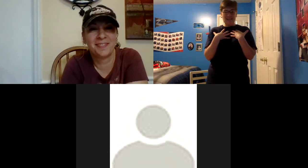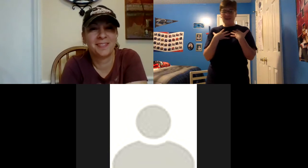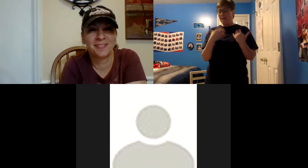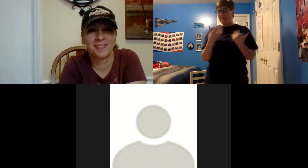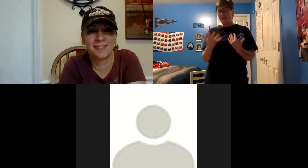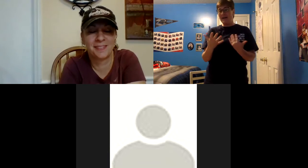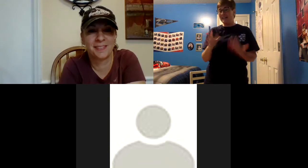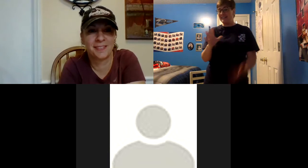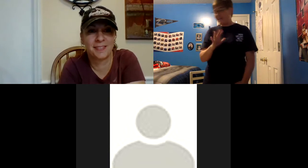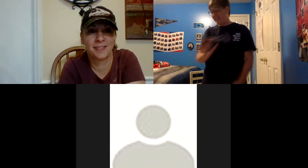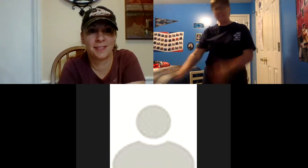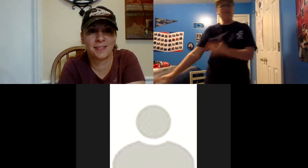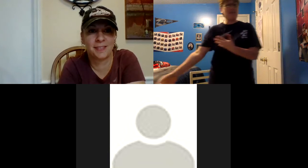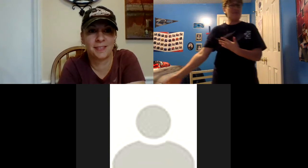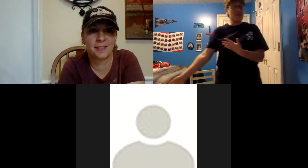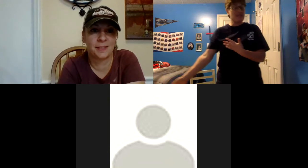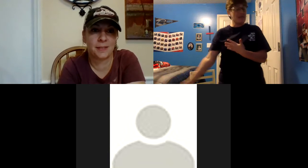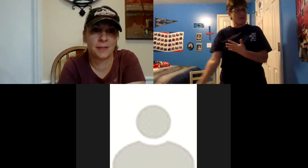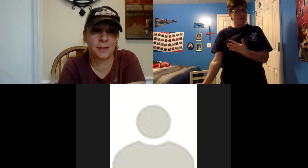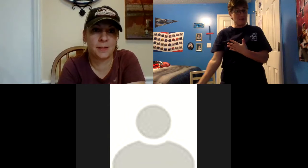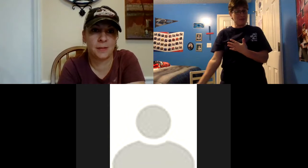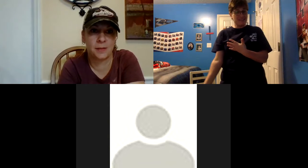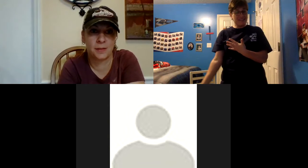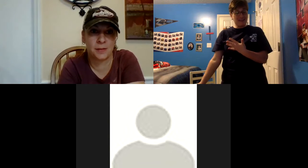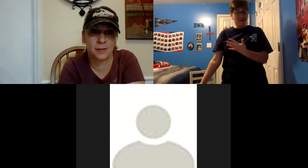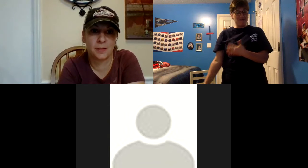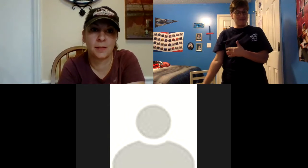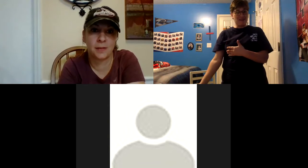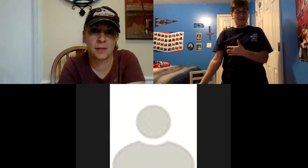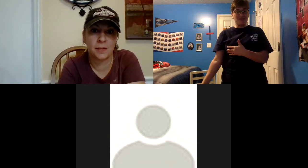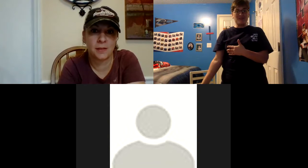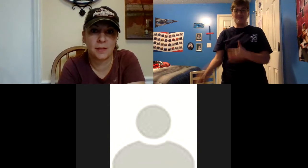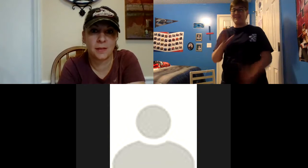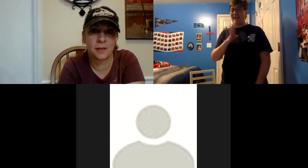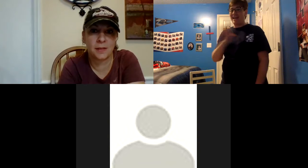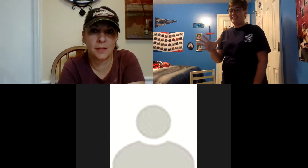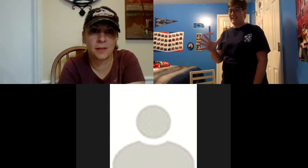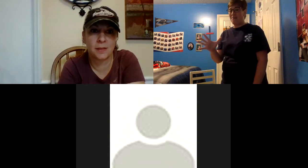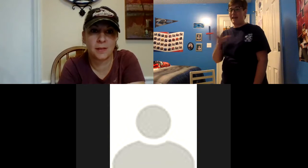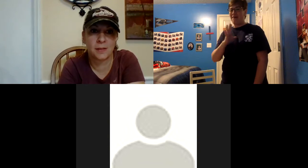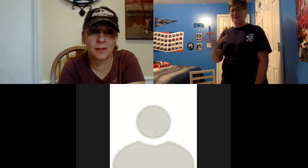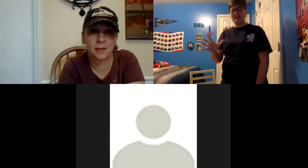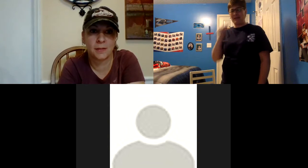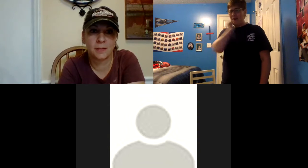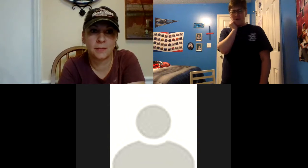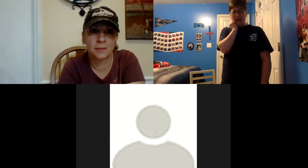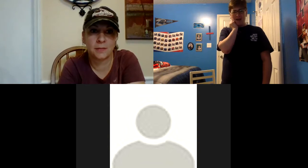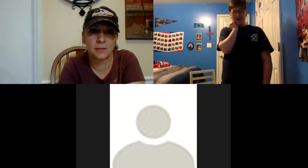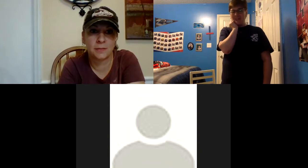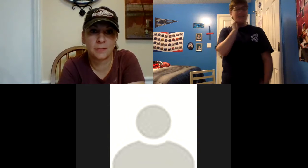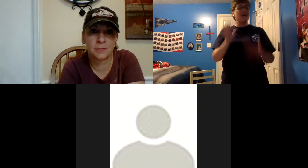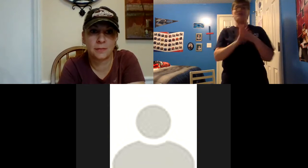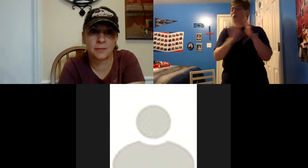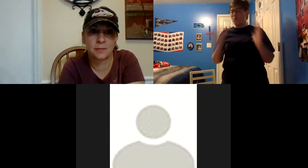take it. But it's even in the book that I learned from my original book that has it coming out. And I was like, oh,